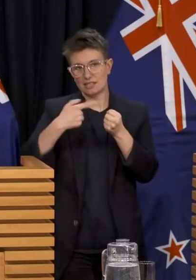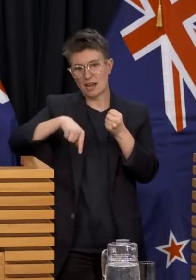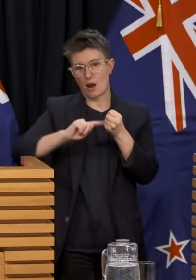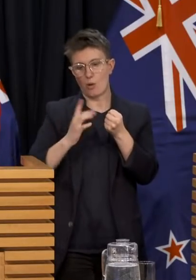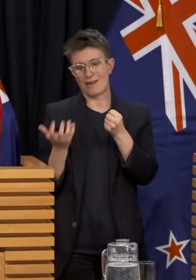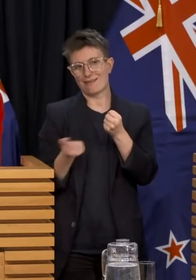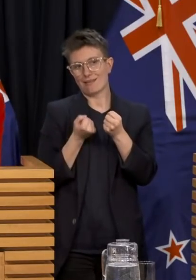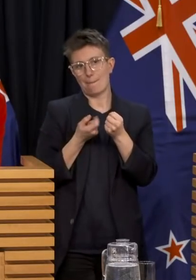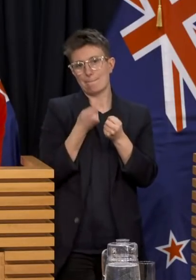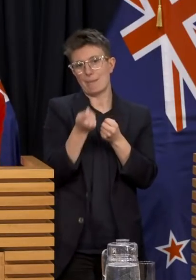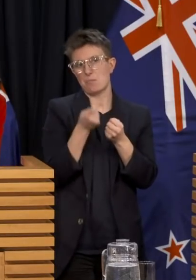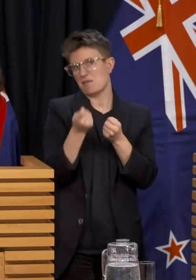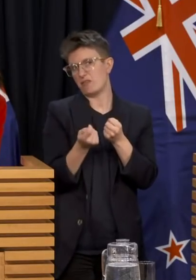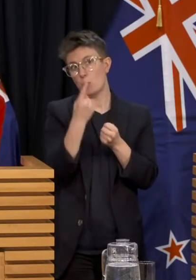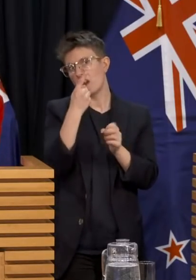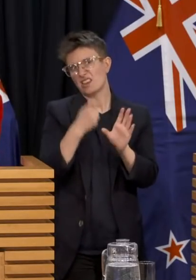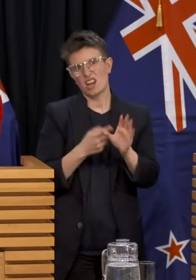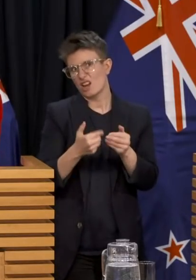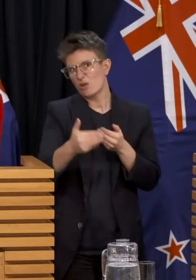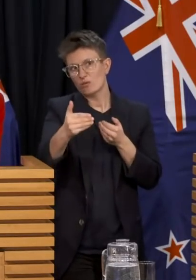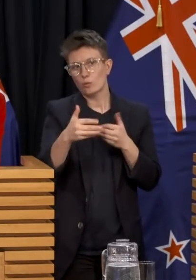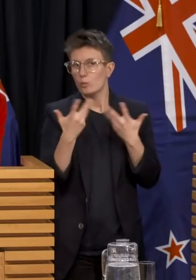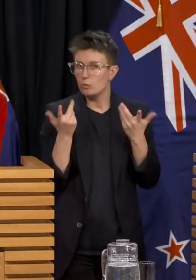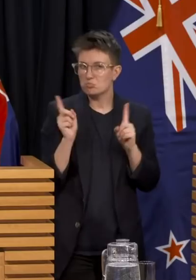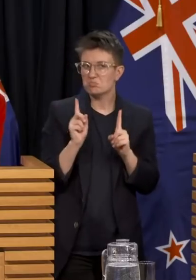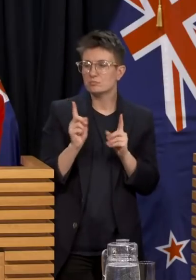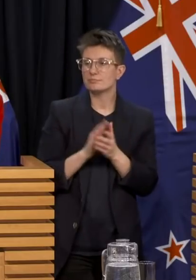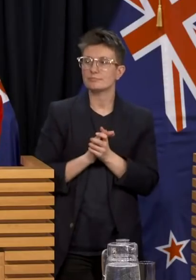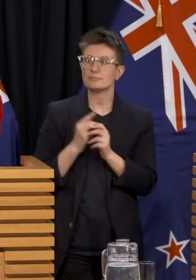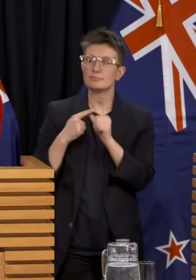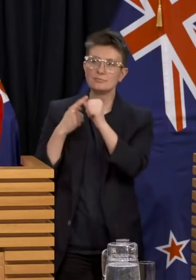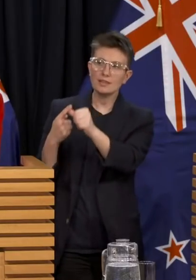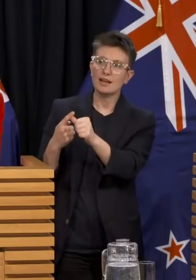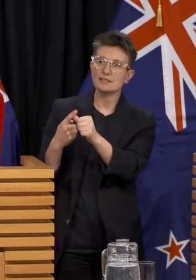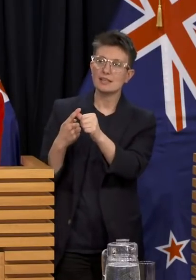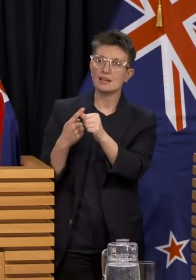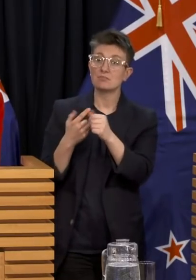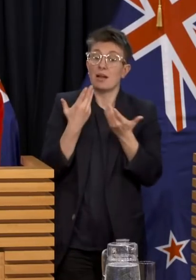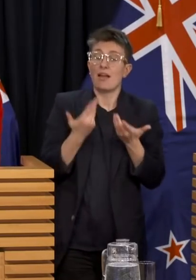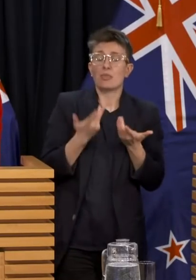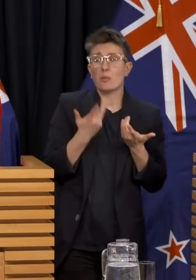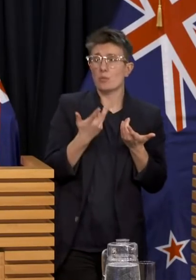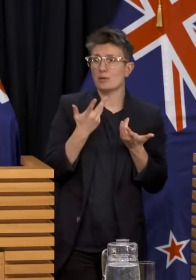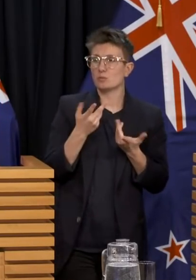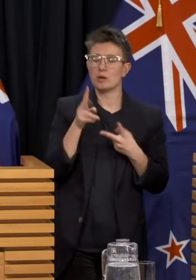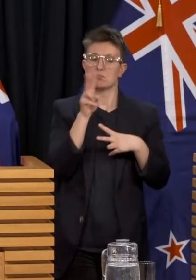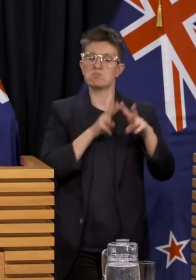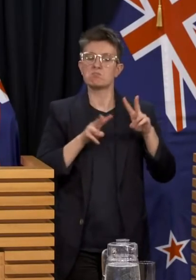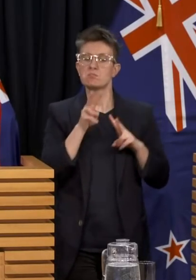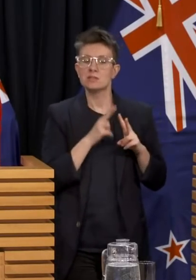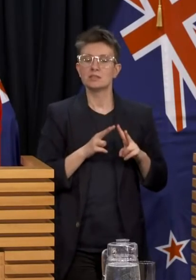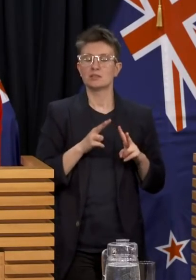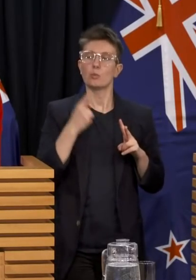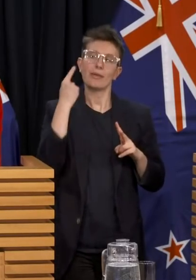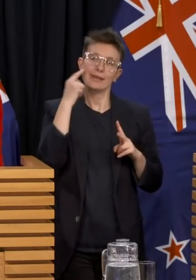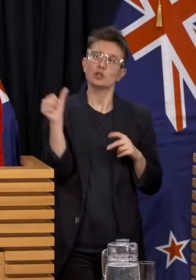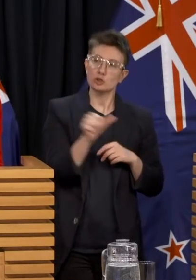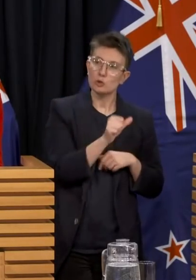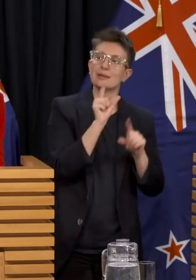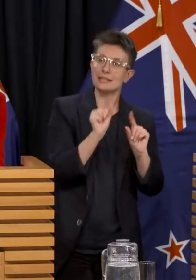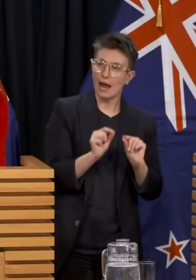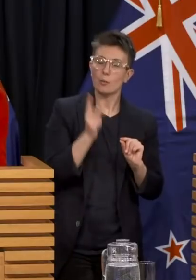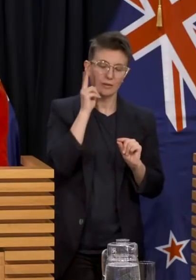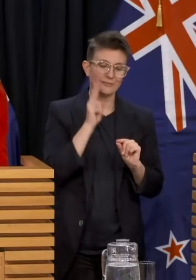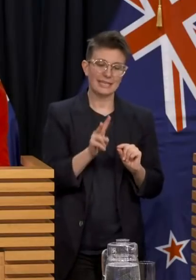we've flagged that we believe extra work should be done, particularly given we've seen it used a number of times. As I've already said,